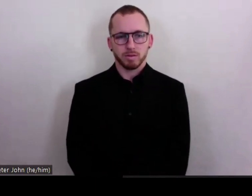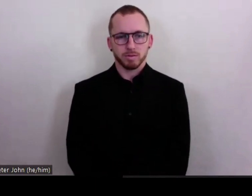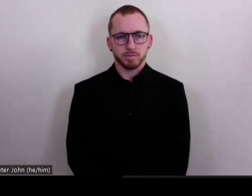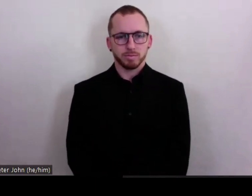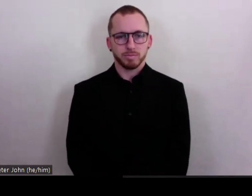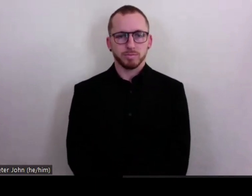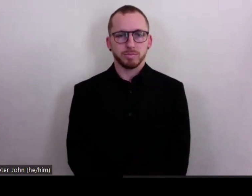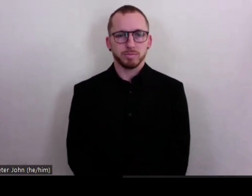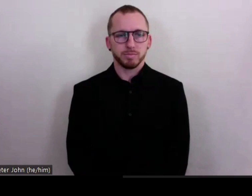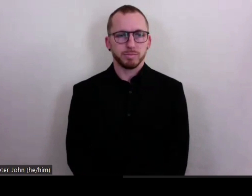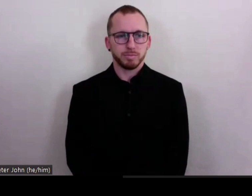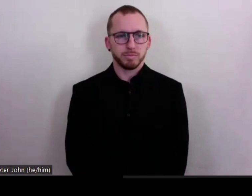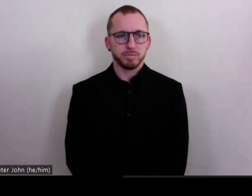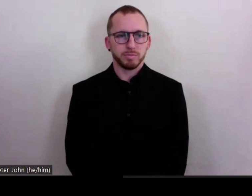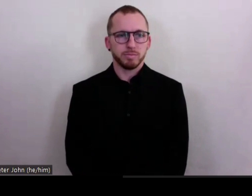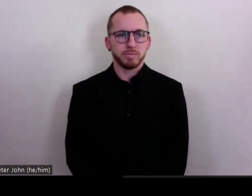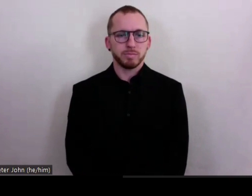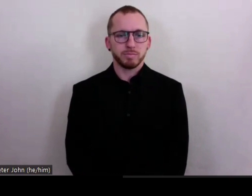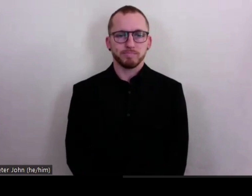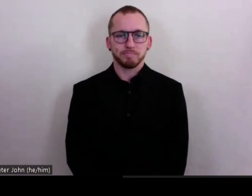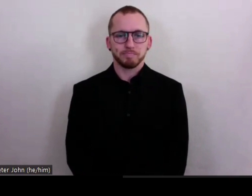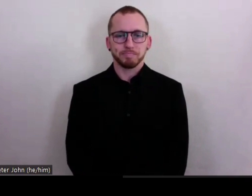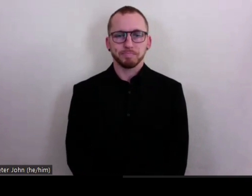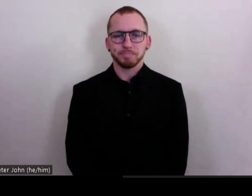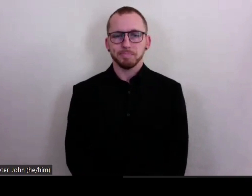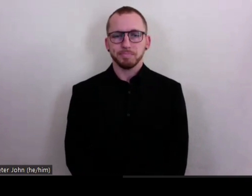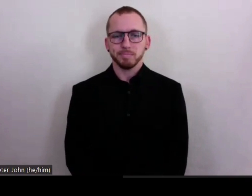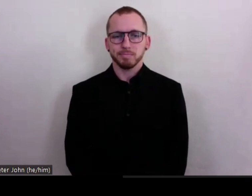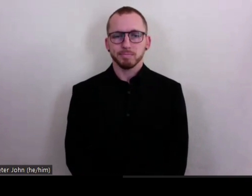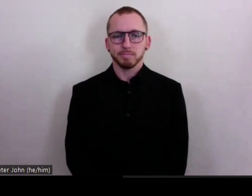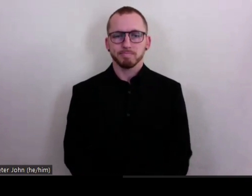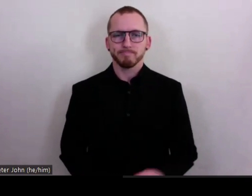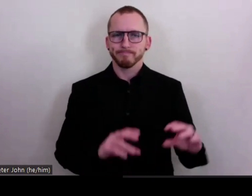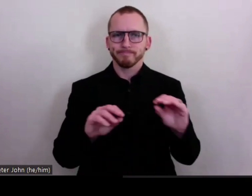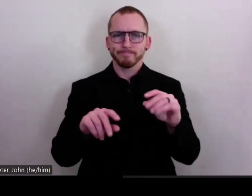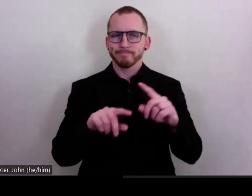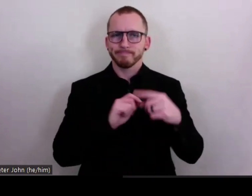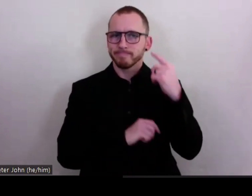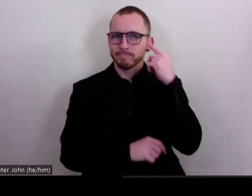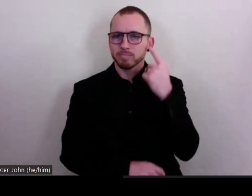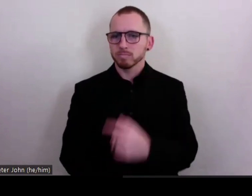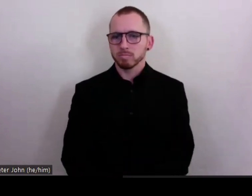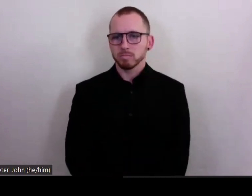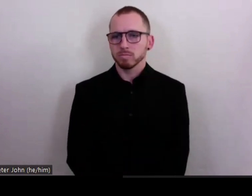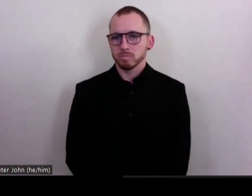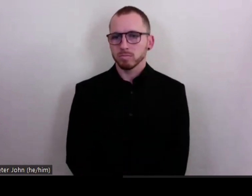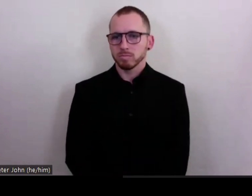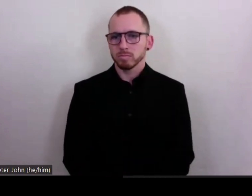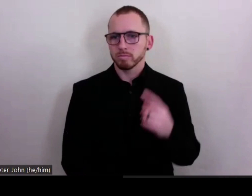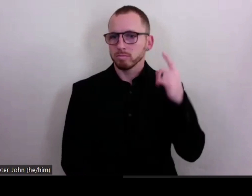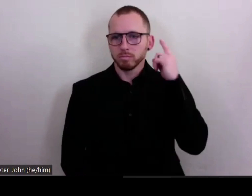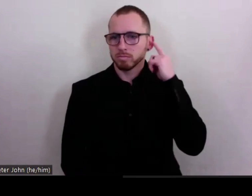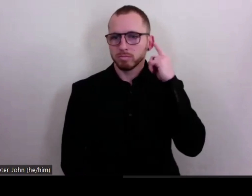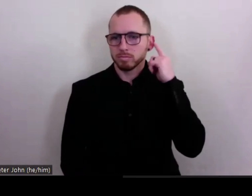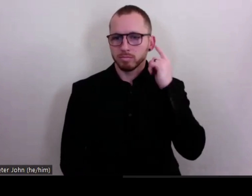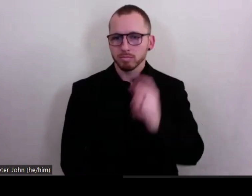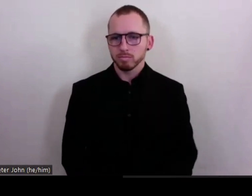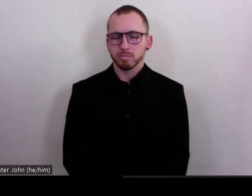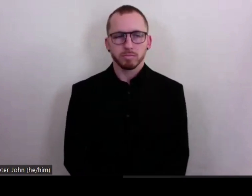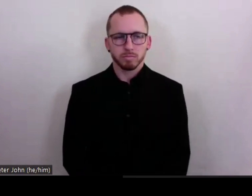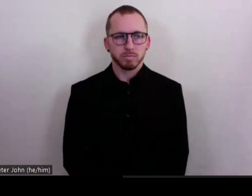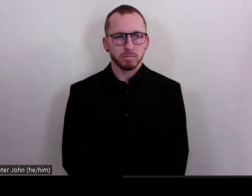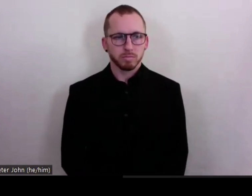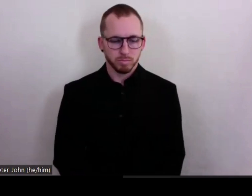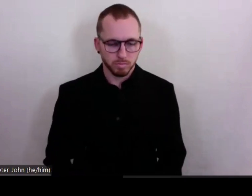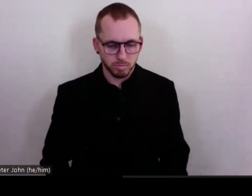particularly said that apartment is so as though people always assume that you